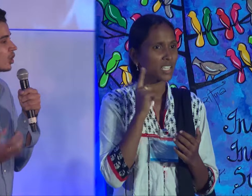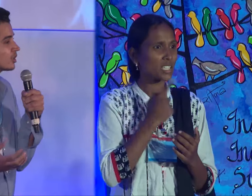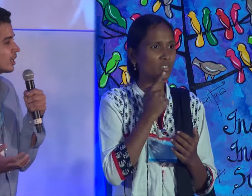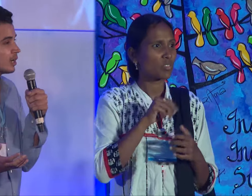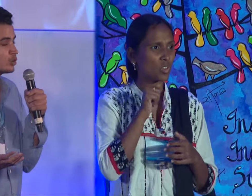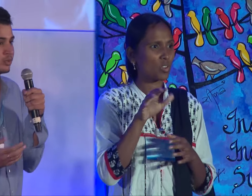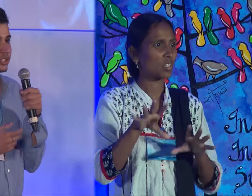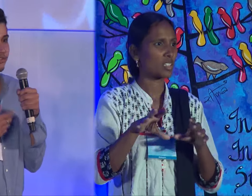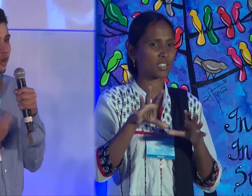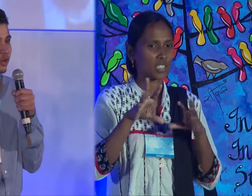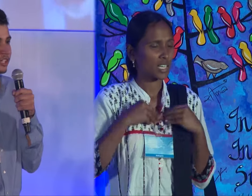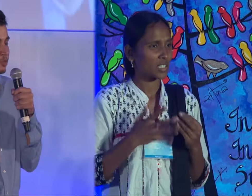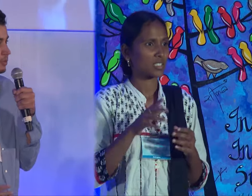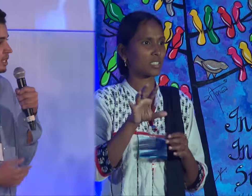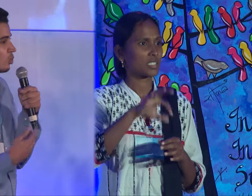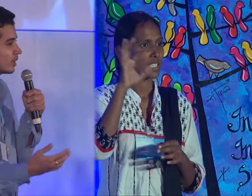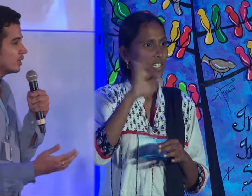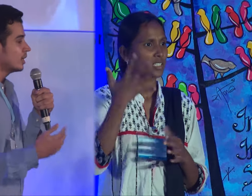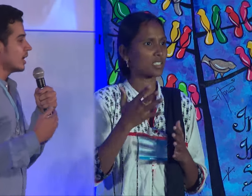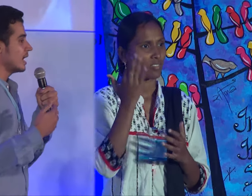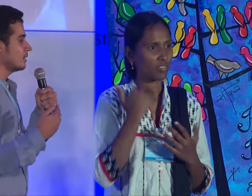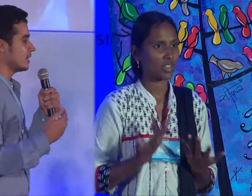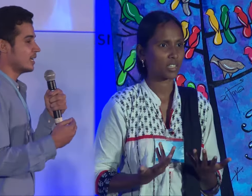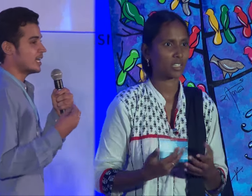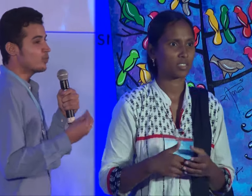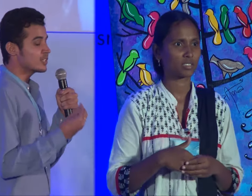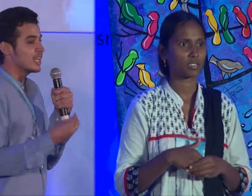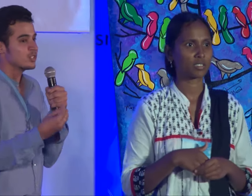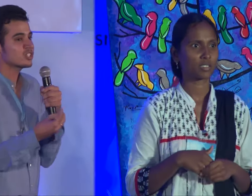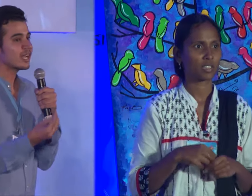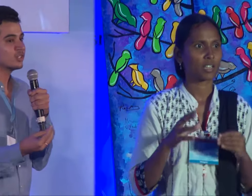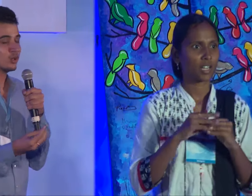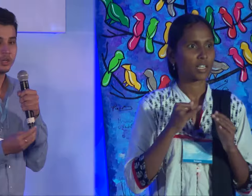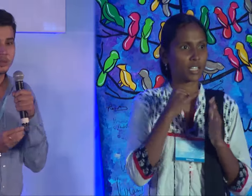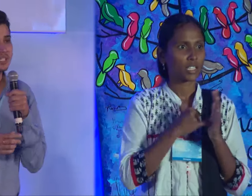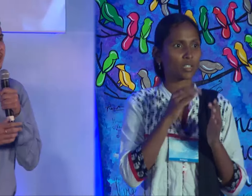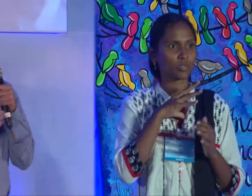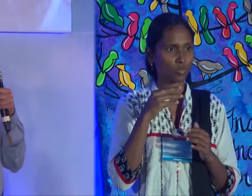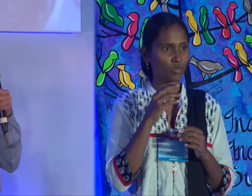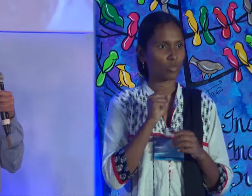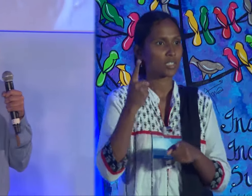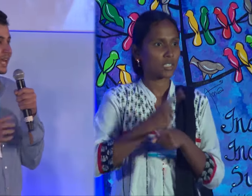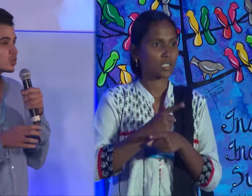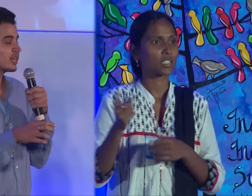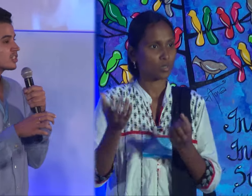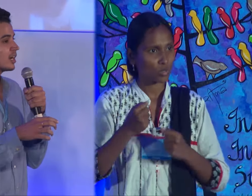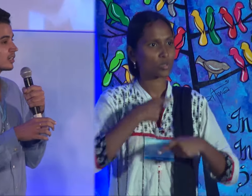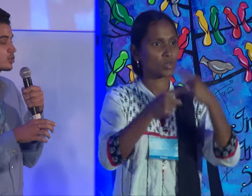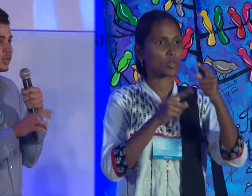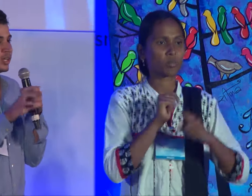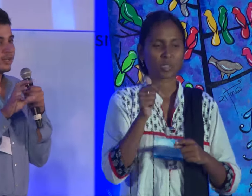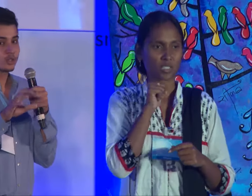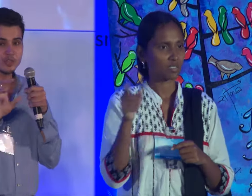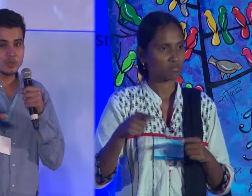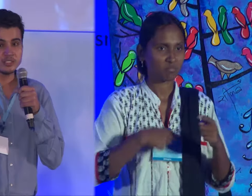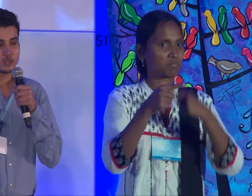was he not allowed to, because he fought all these people, he won, and it was his right to go, but then he did not go, and that's where it started.